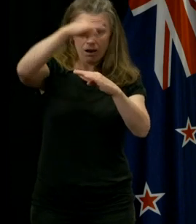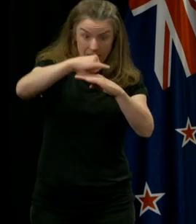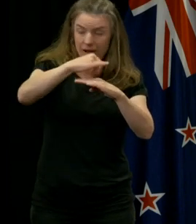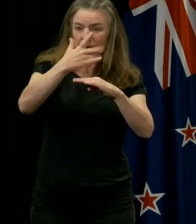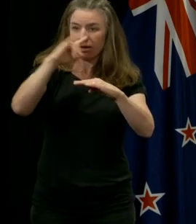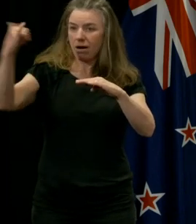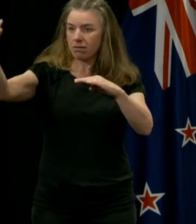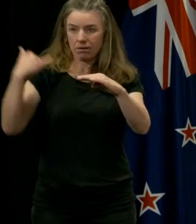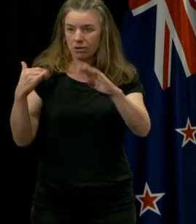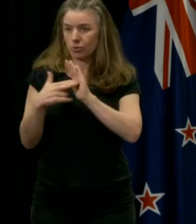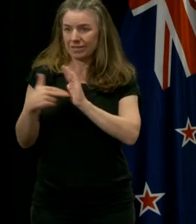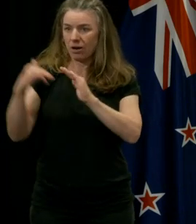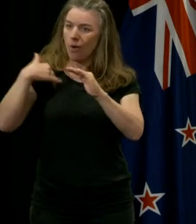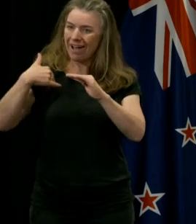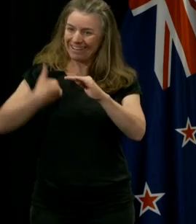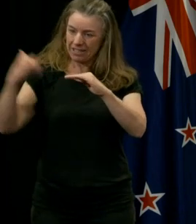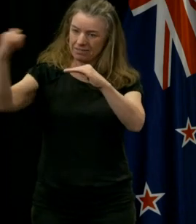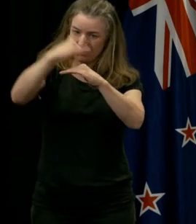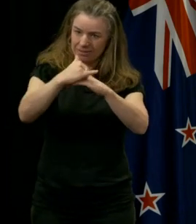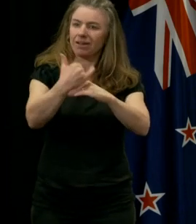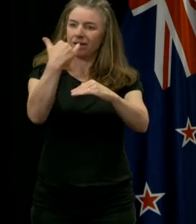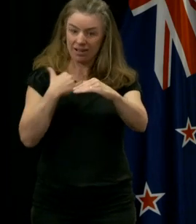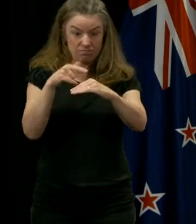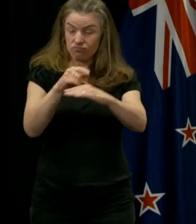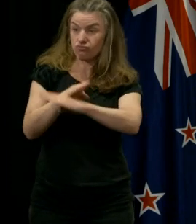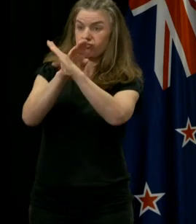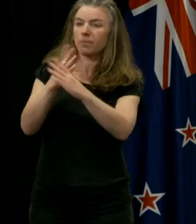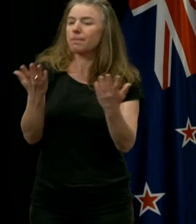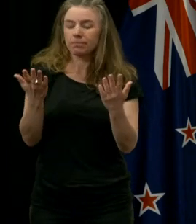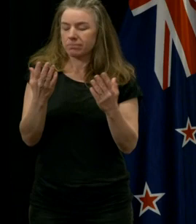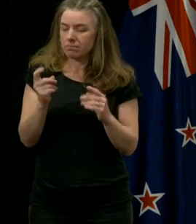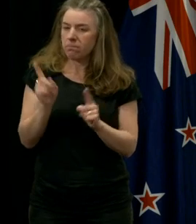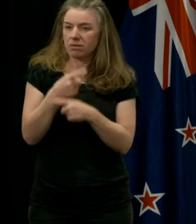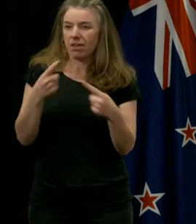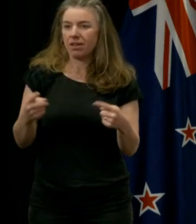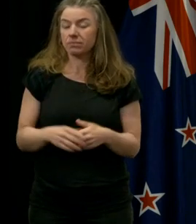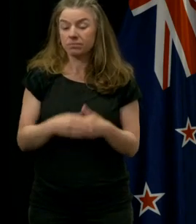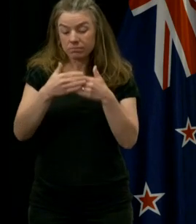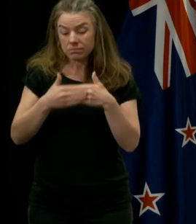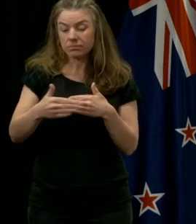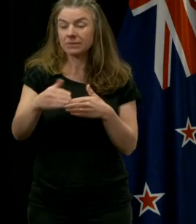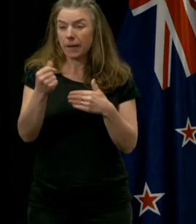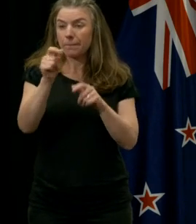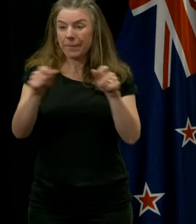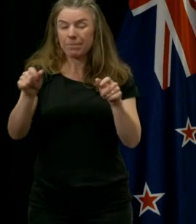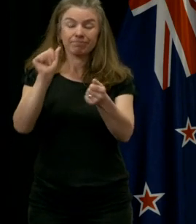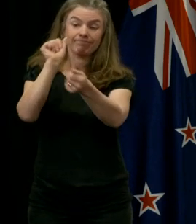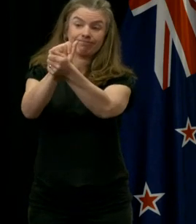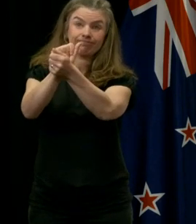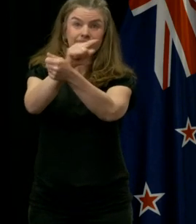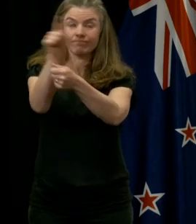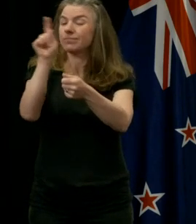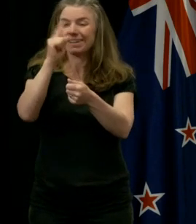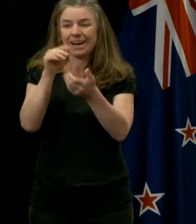in order to make that transit route an option. And that is, and going forward, there will be people who we simply just